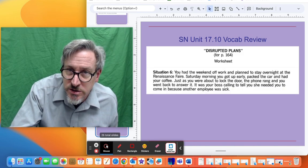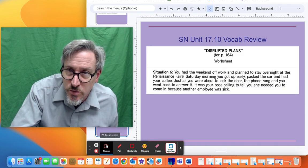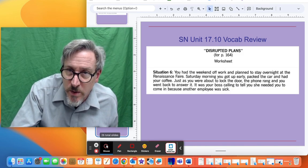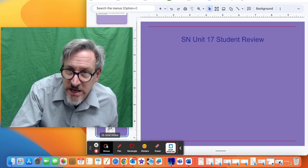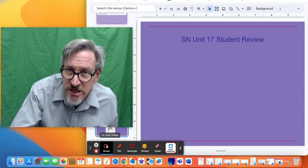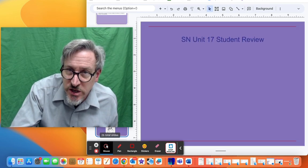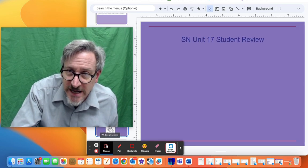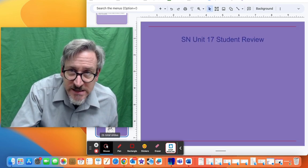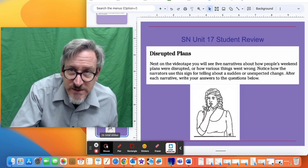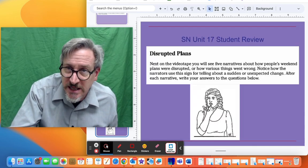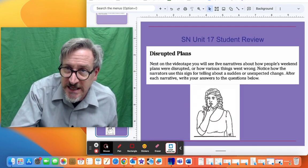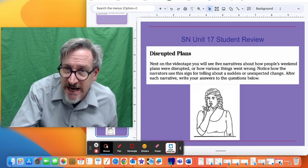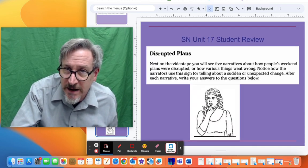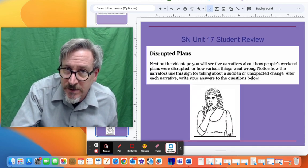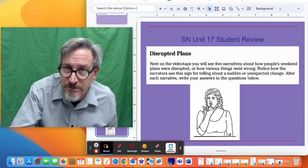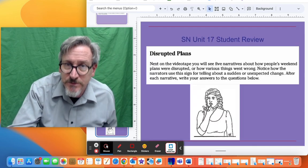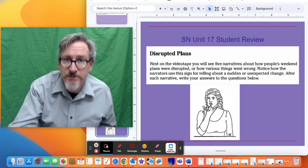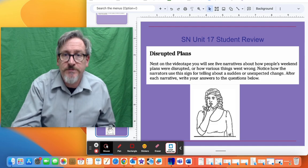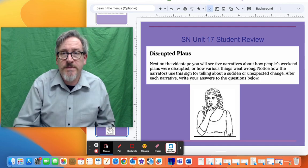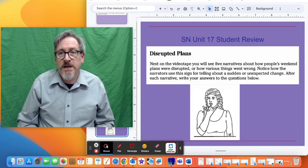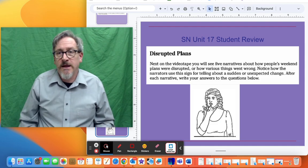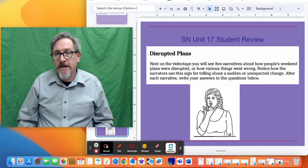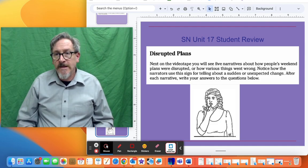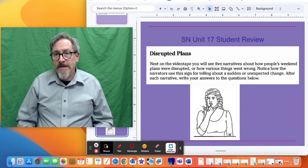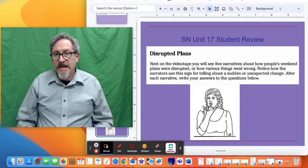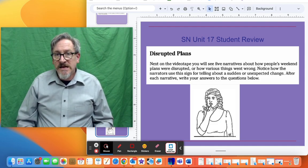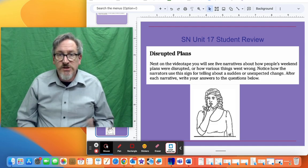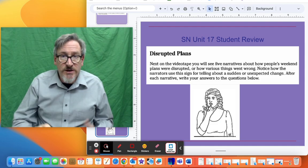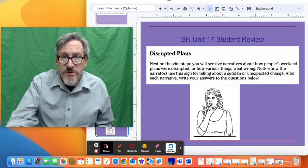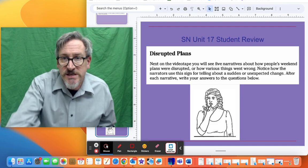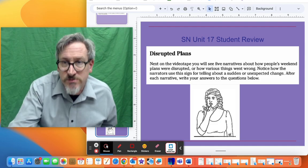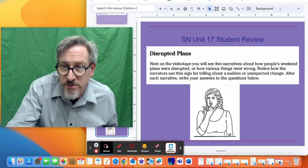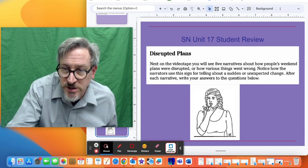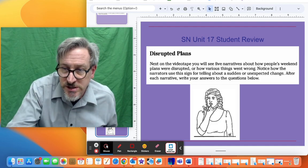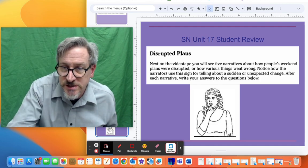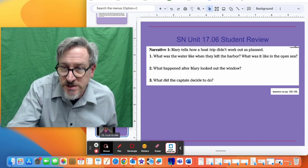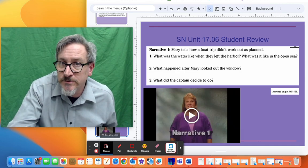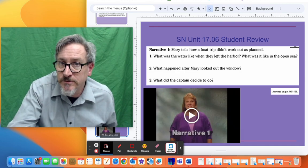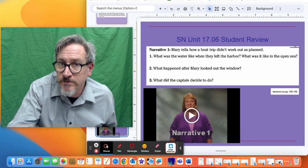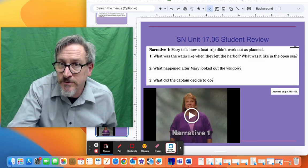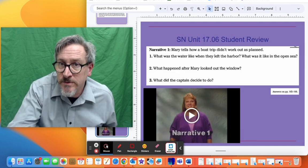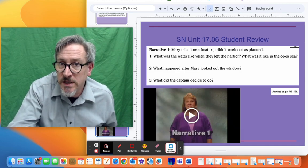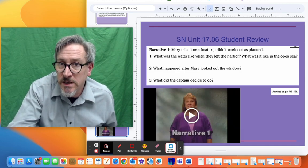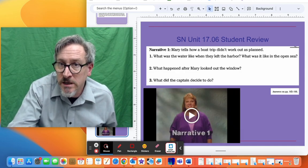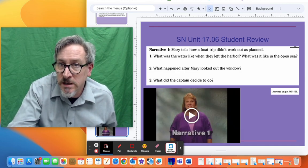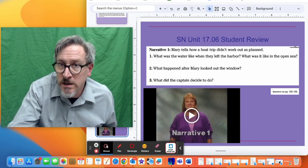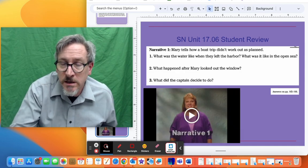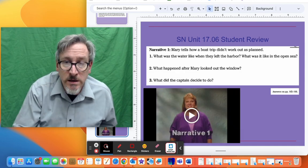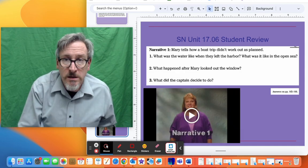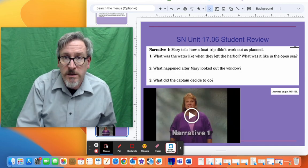to when you had something like that happen. So here are the disruptions.